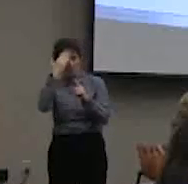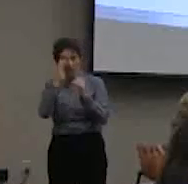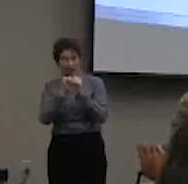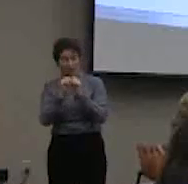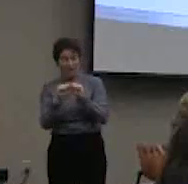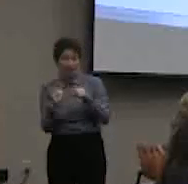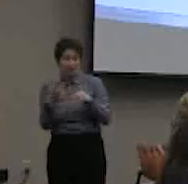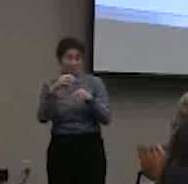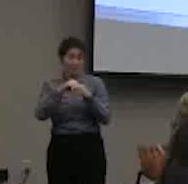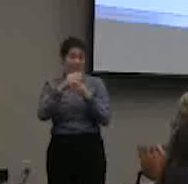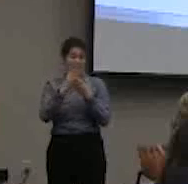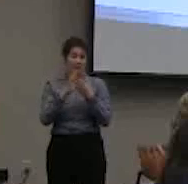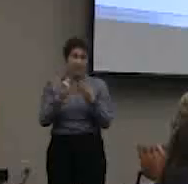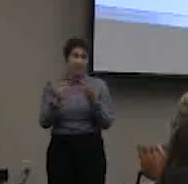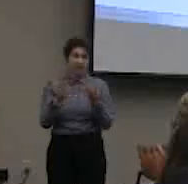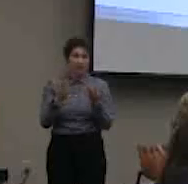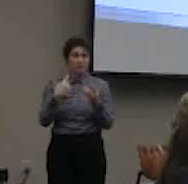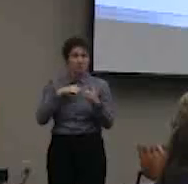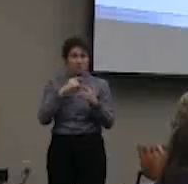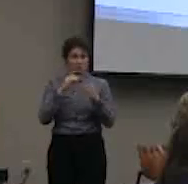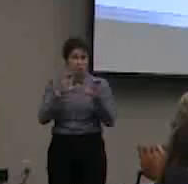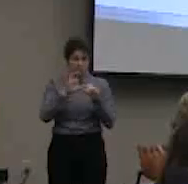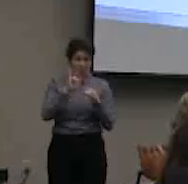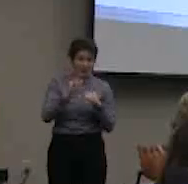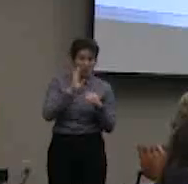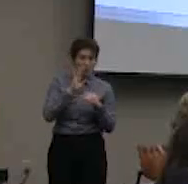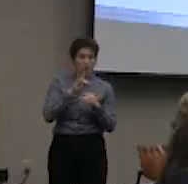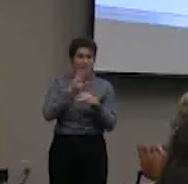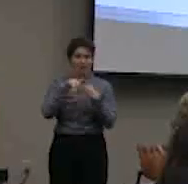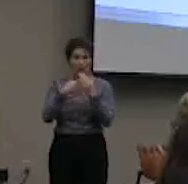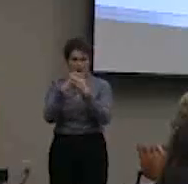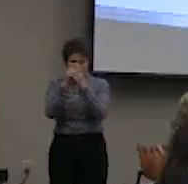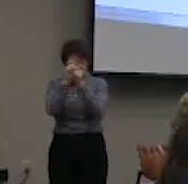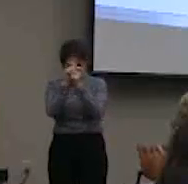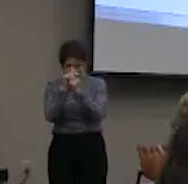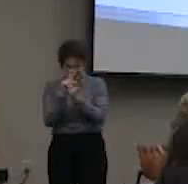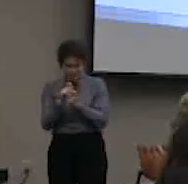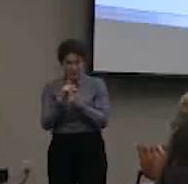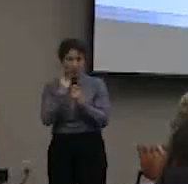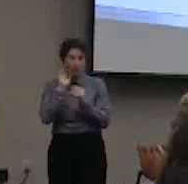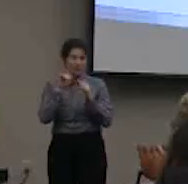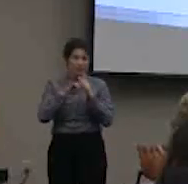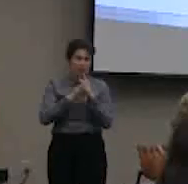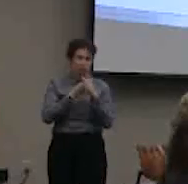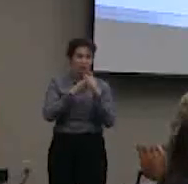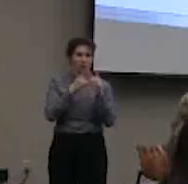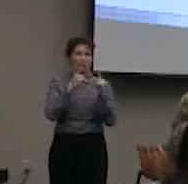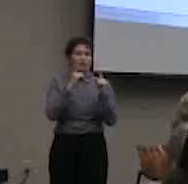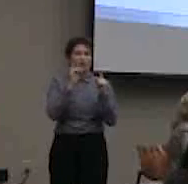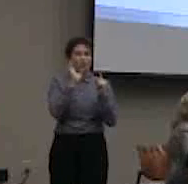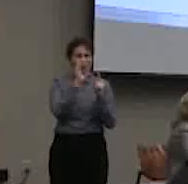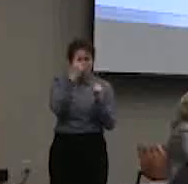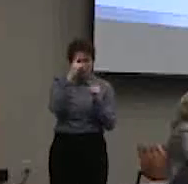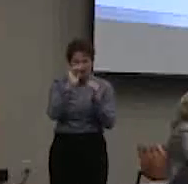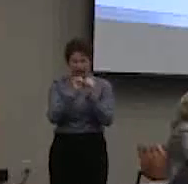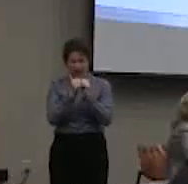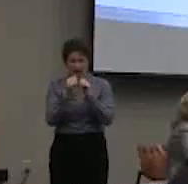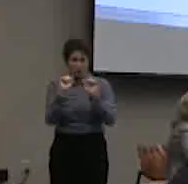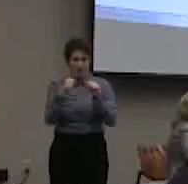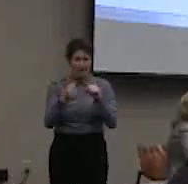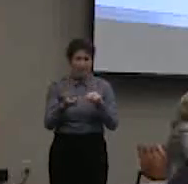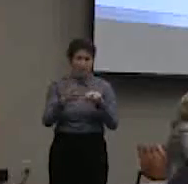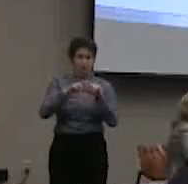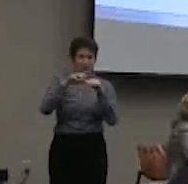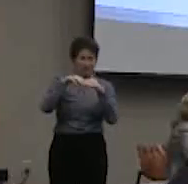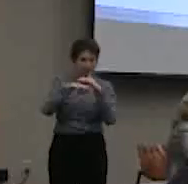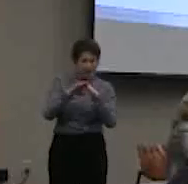so once we do that, then we're going to get down into the weeds where we're going to start looking for how do we increase that access? What